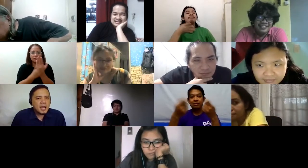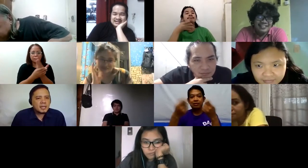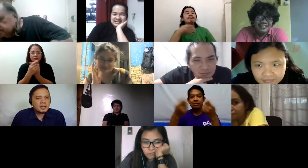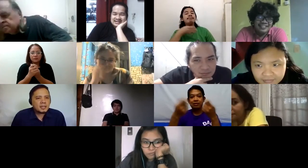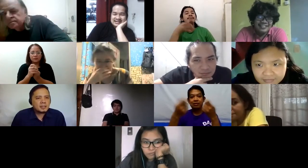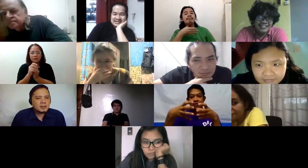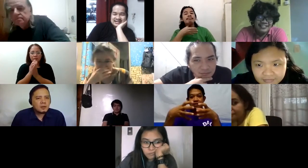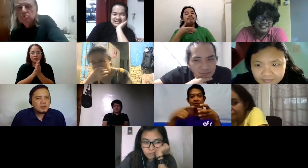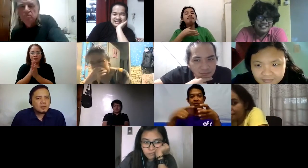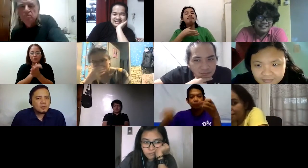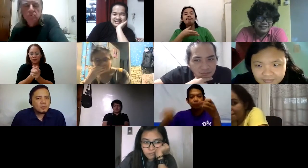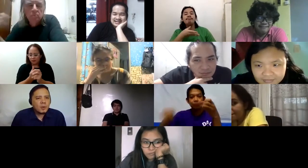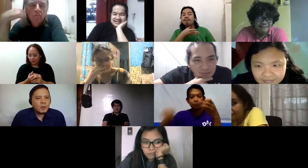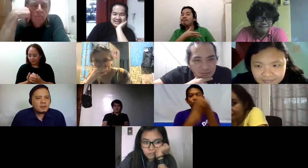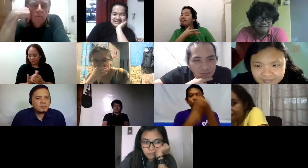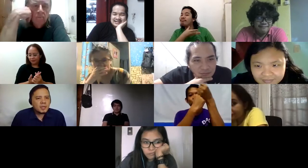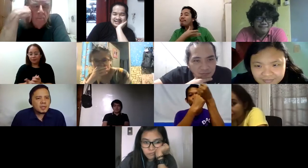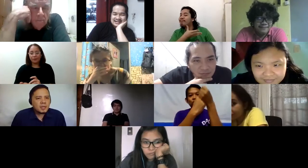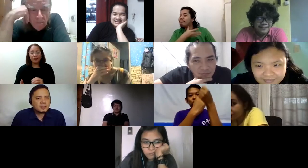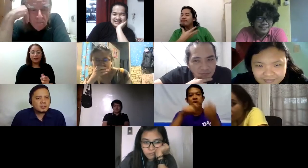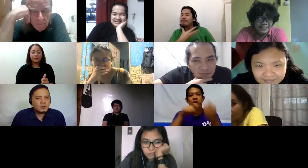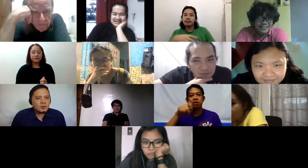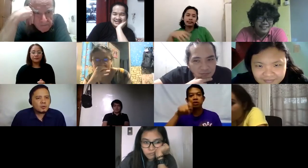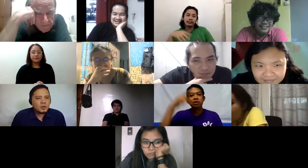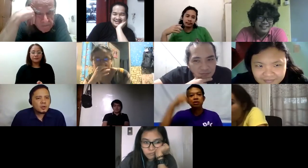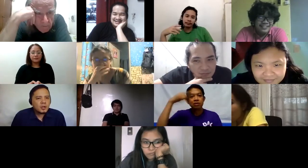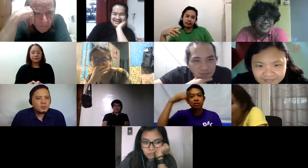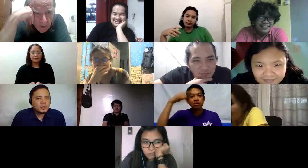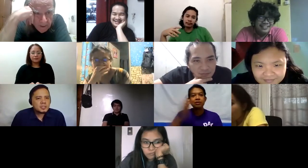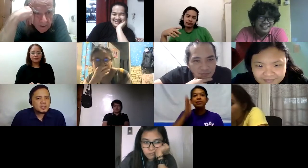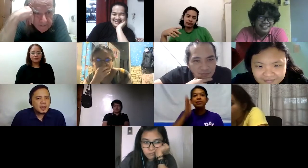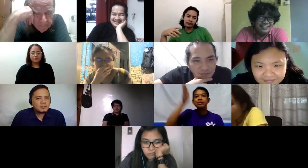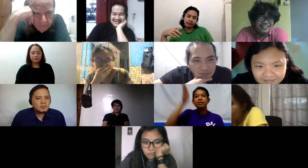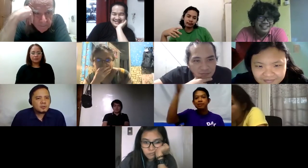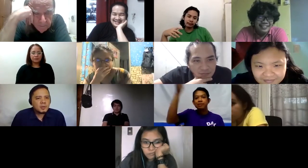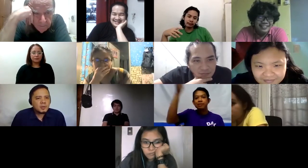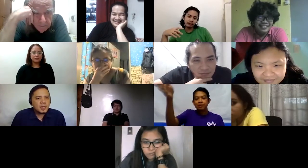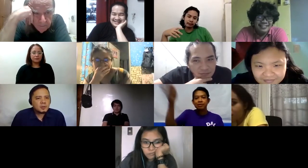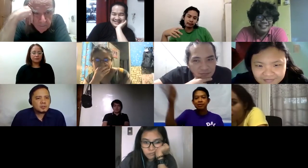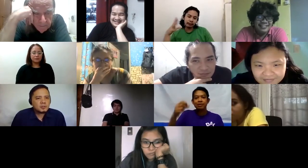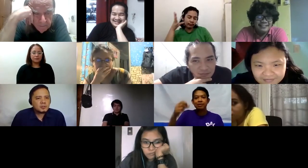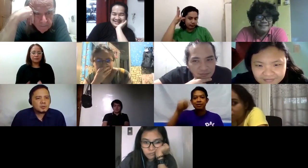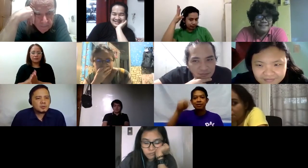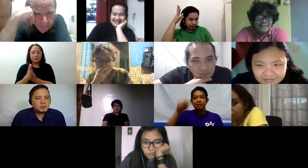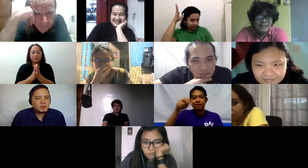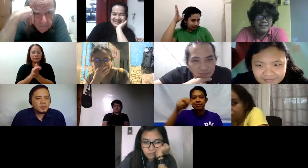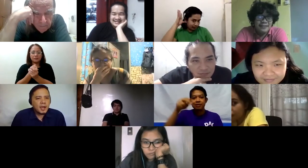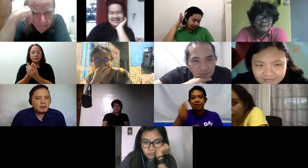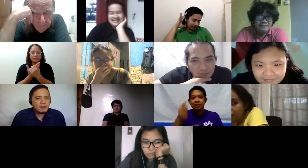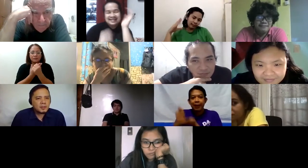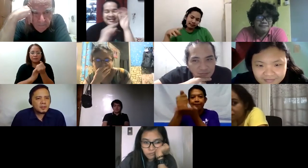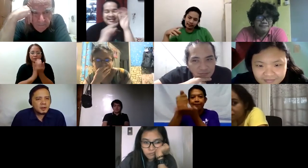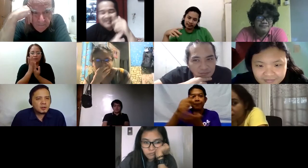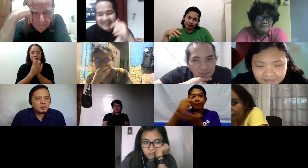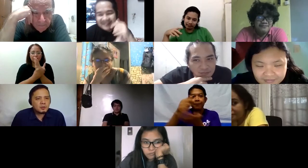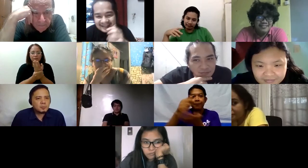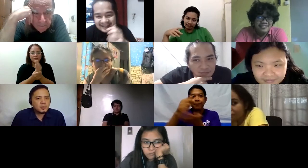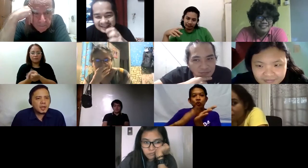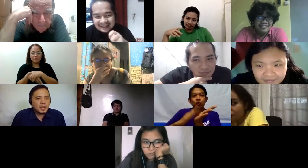signing way of being. So we just have to be able to have faith in our group and know